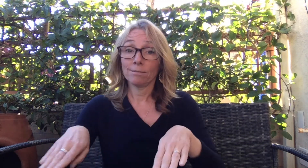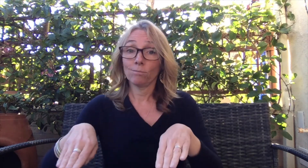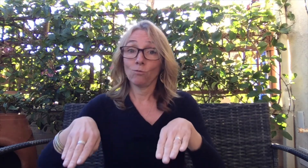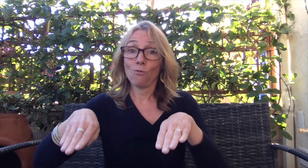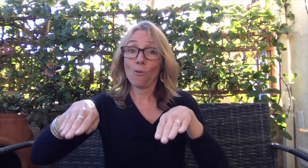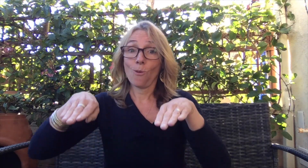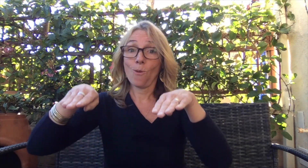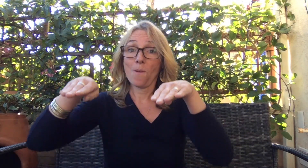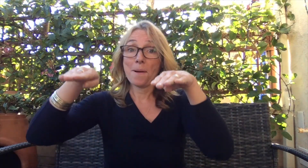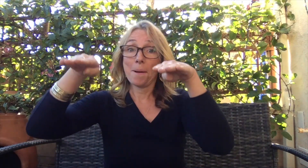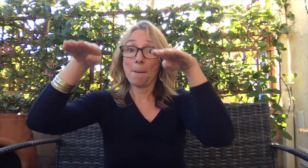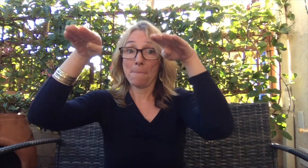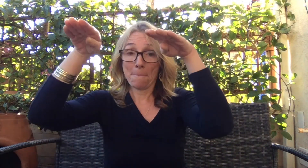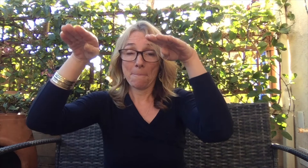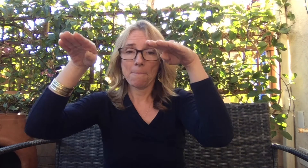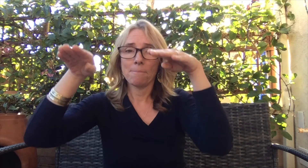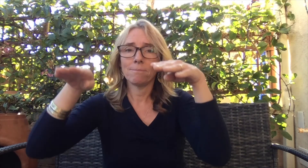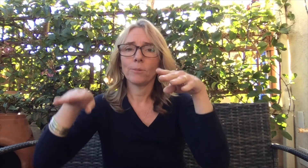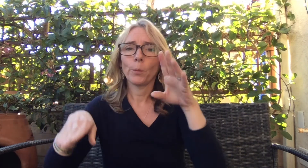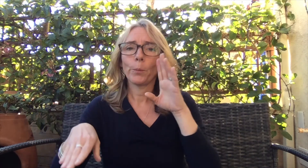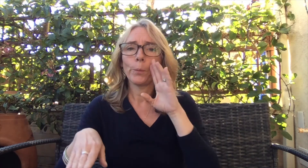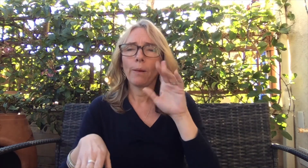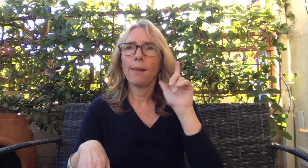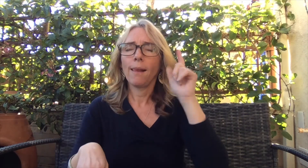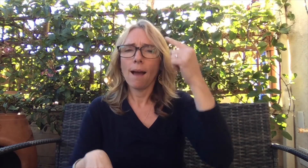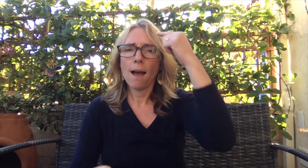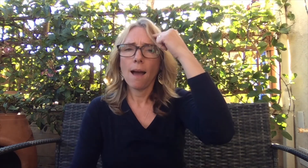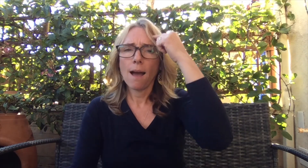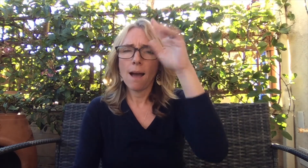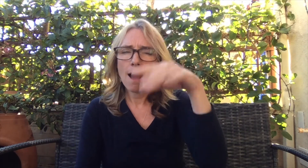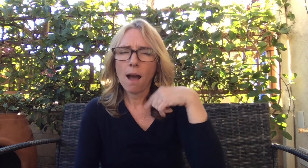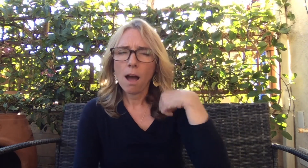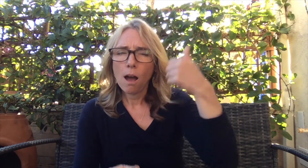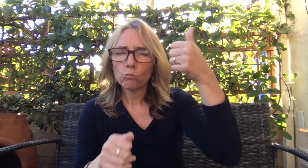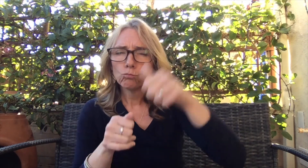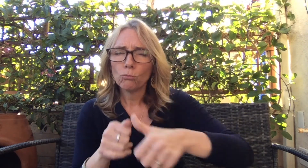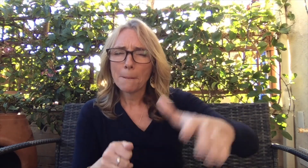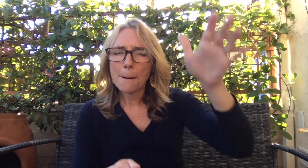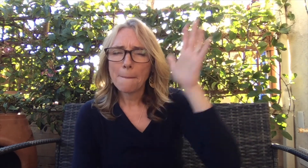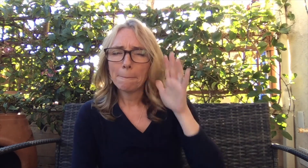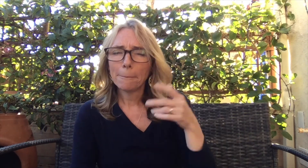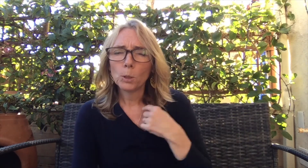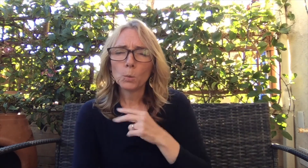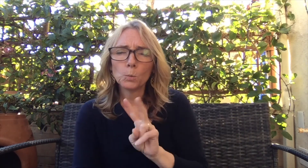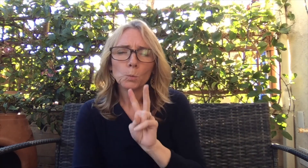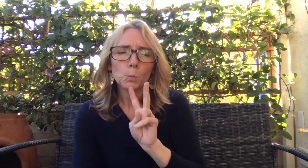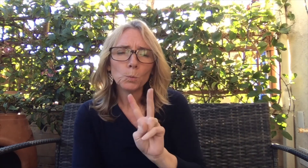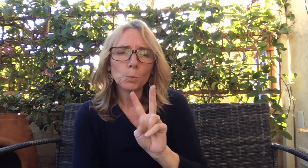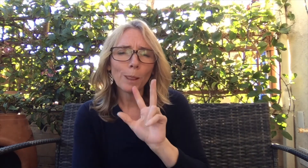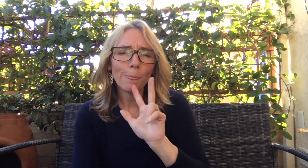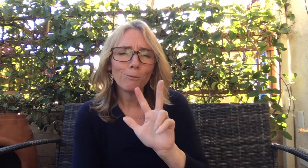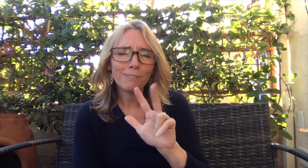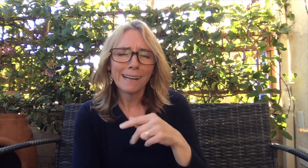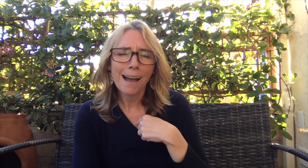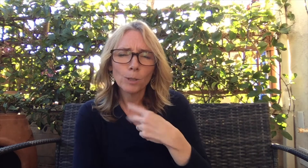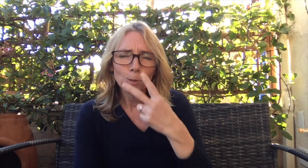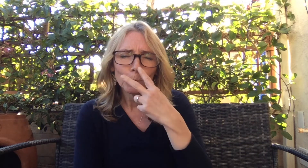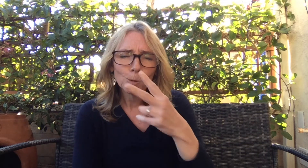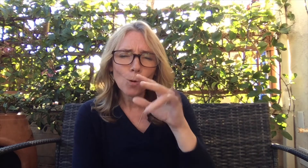interesting. Research has shown as a child ages, they can